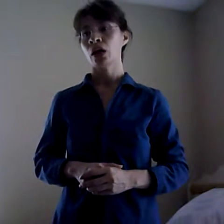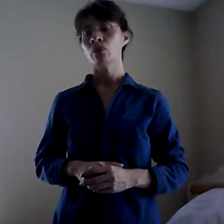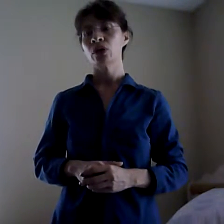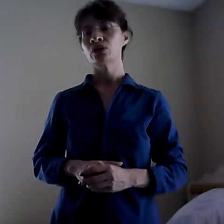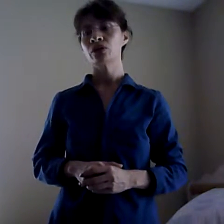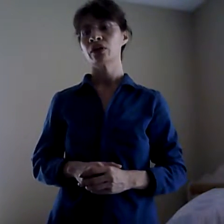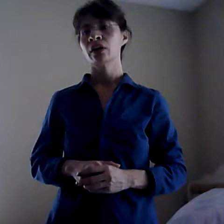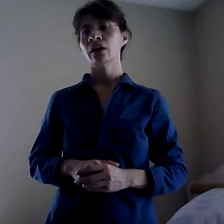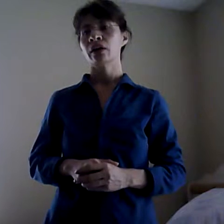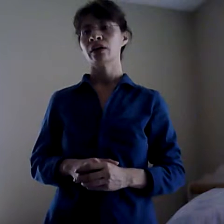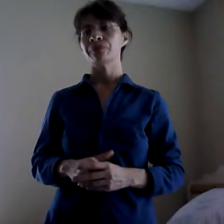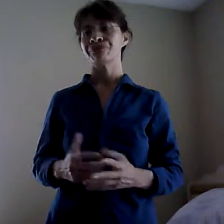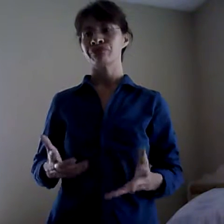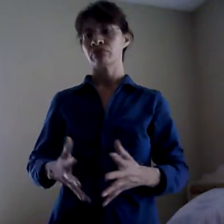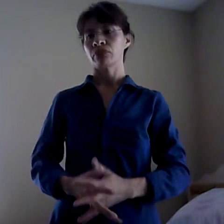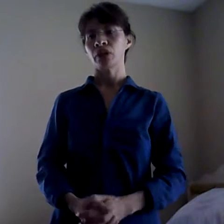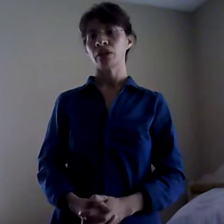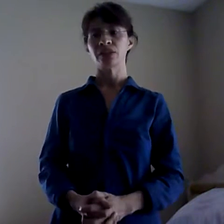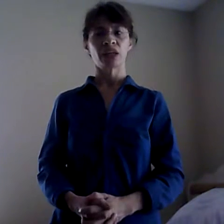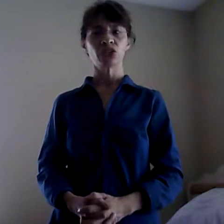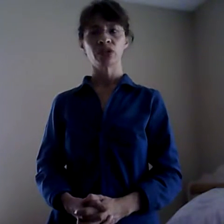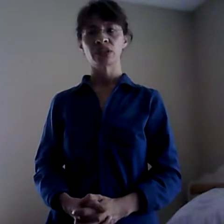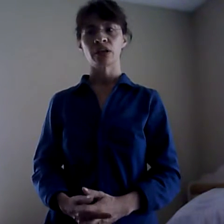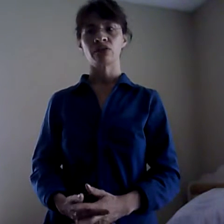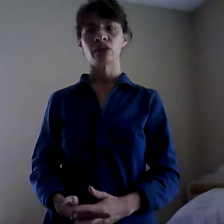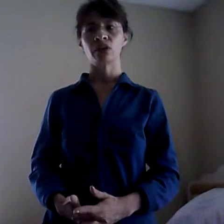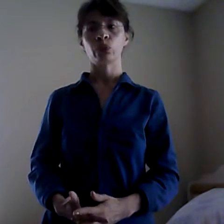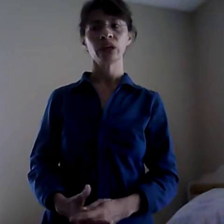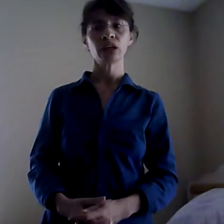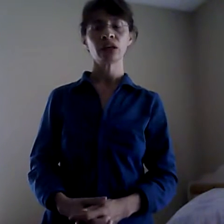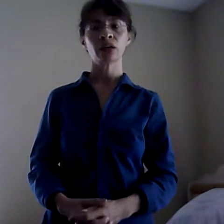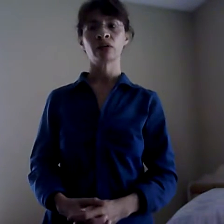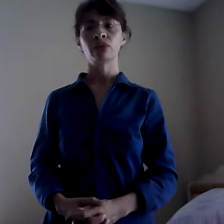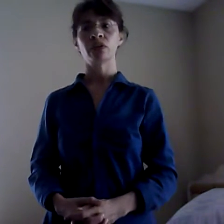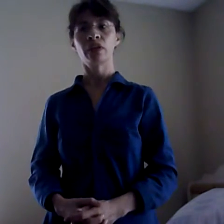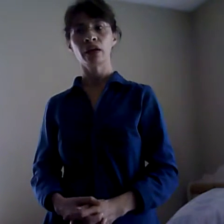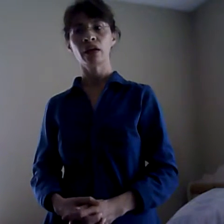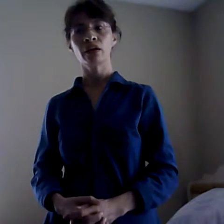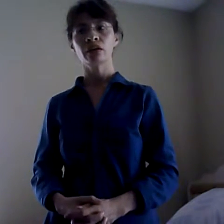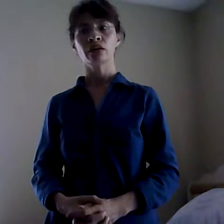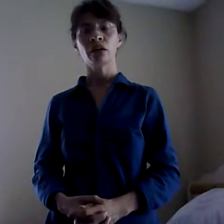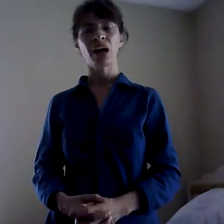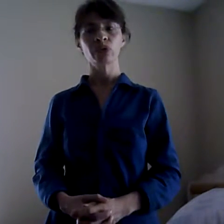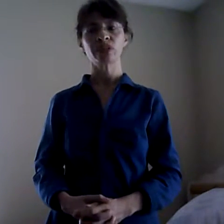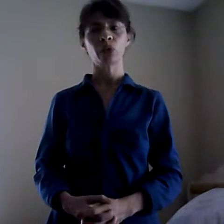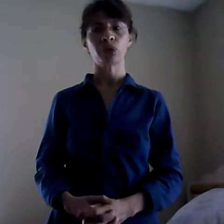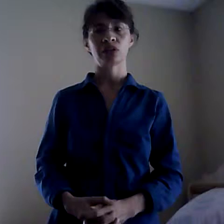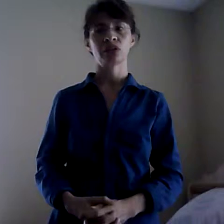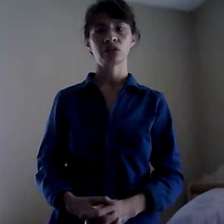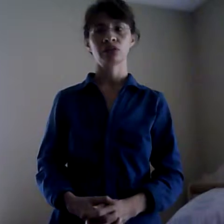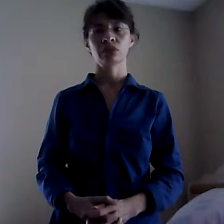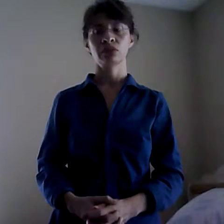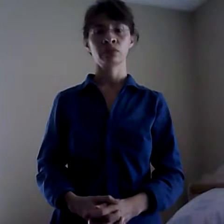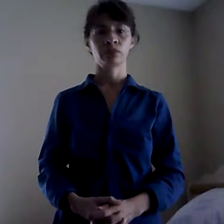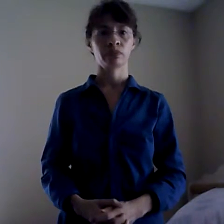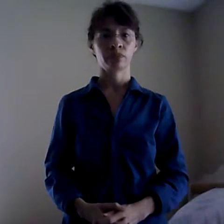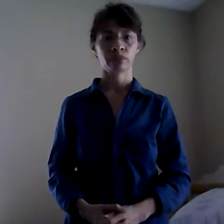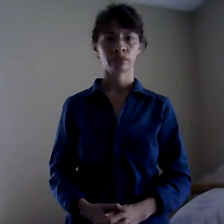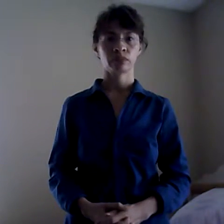I'm wondering, um, the schedule is every week, every day. How does that work? okay, you would